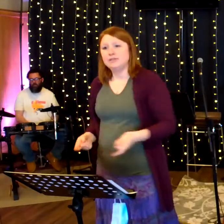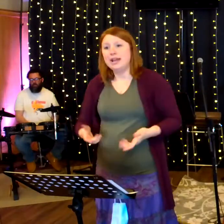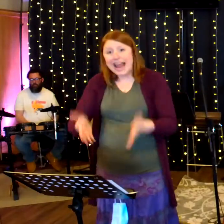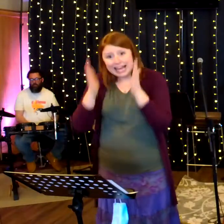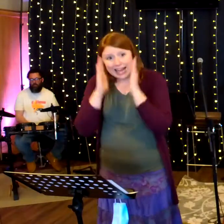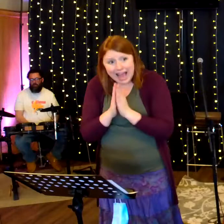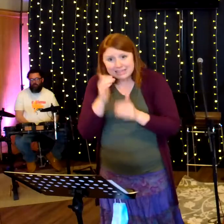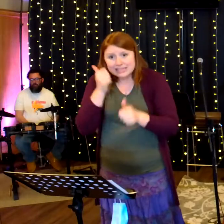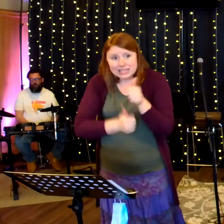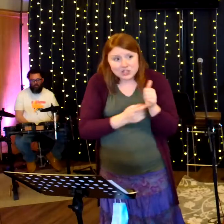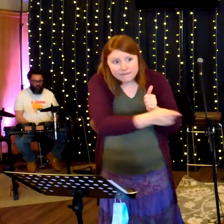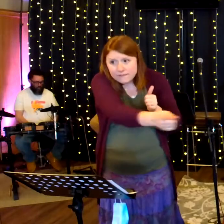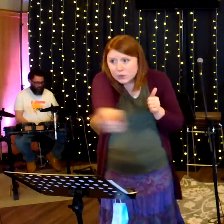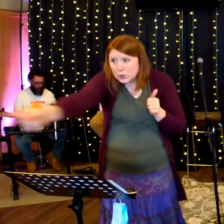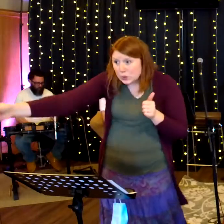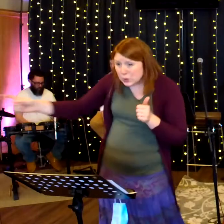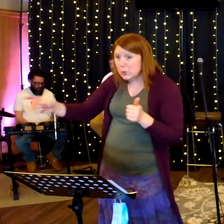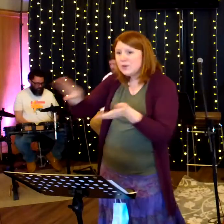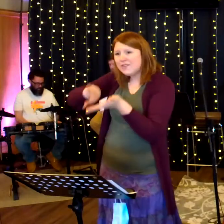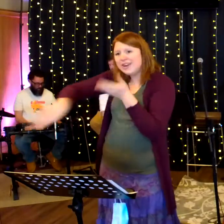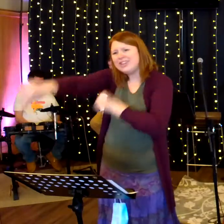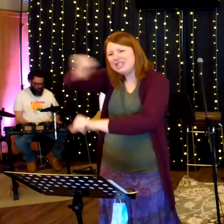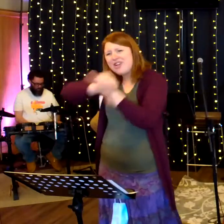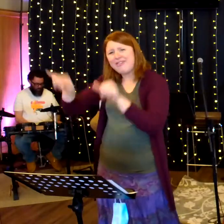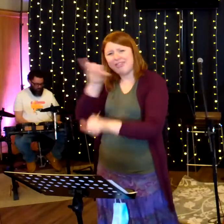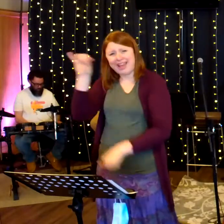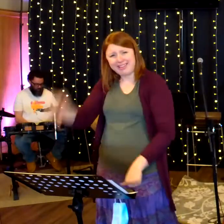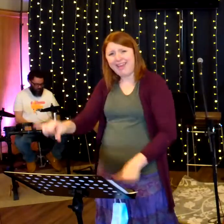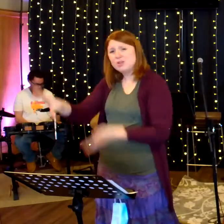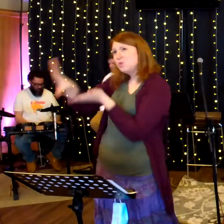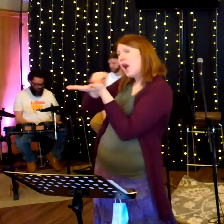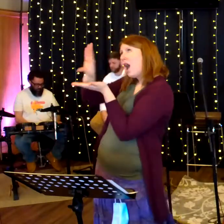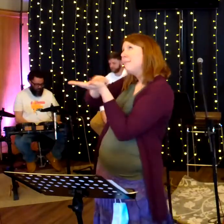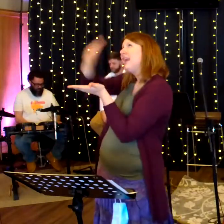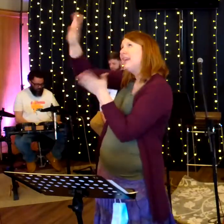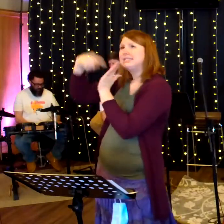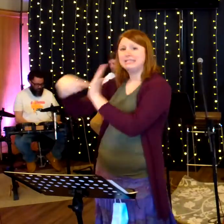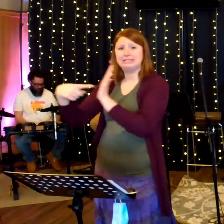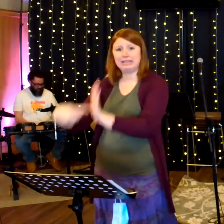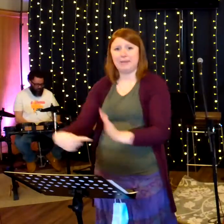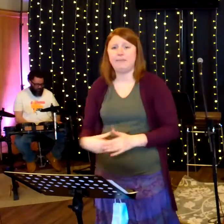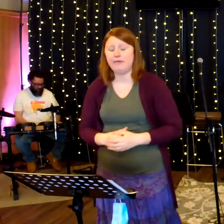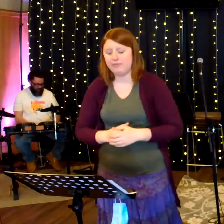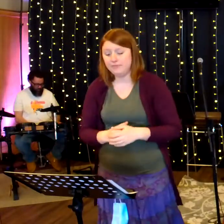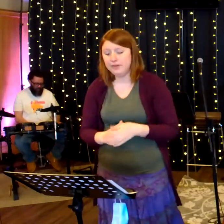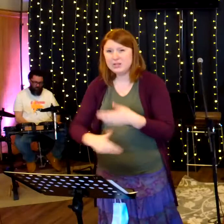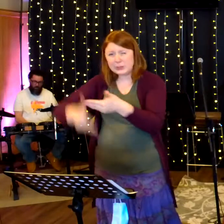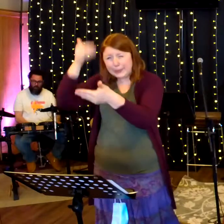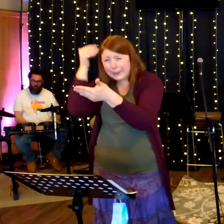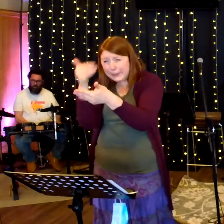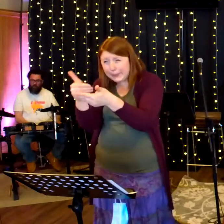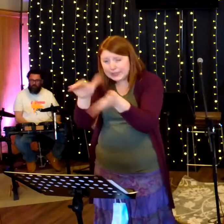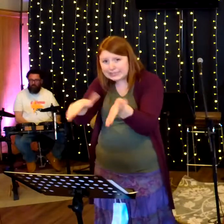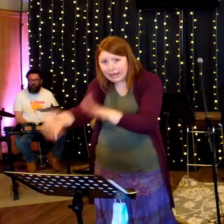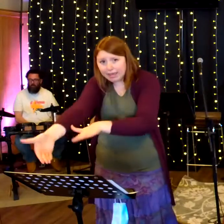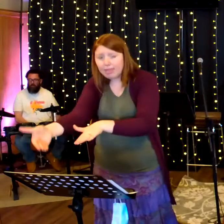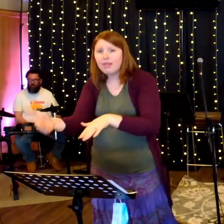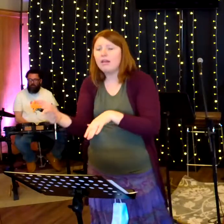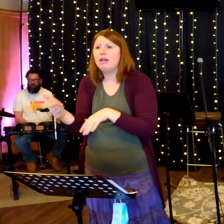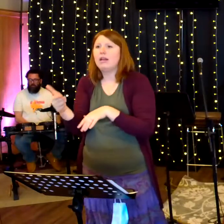us to extend to one another as well. And so in his last hours, his last moments on earth,